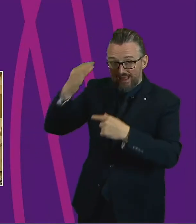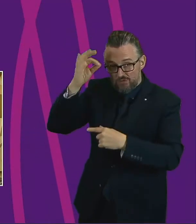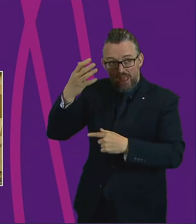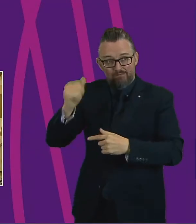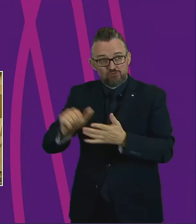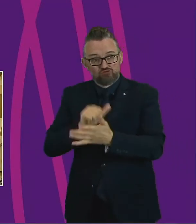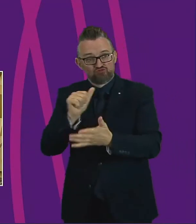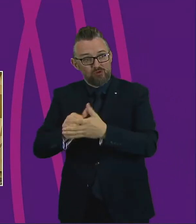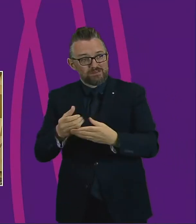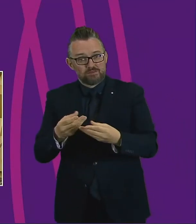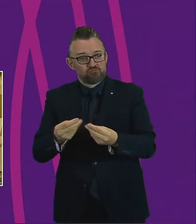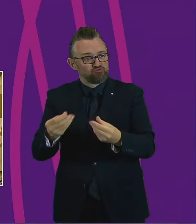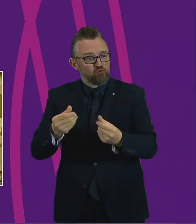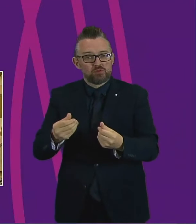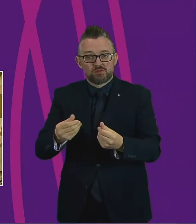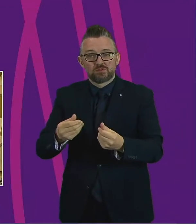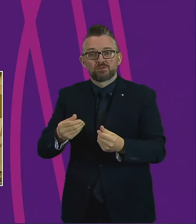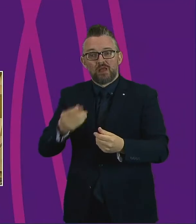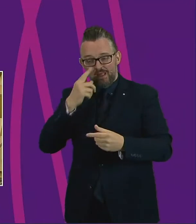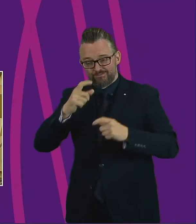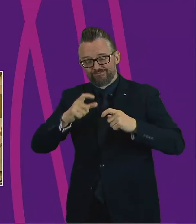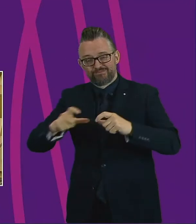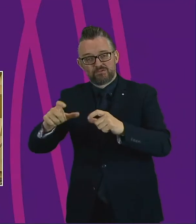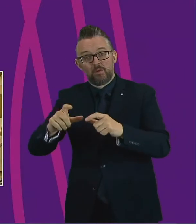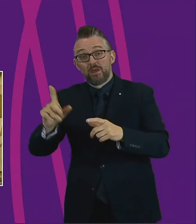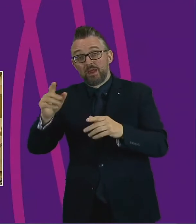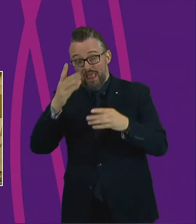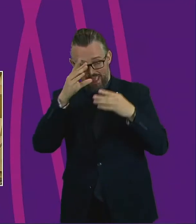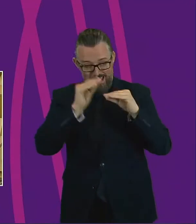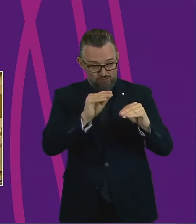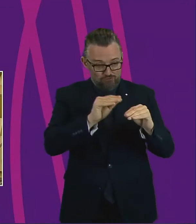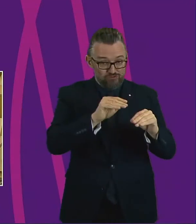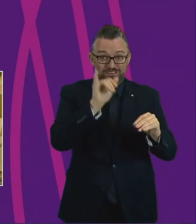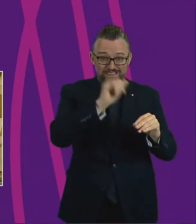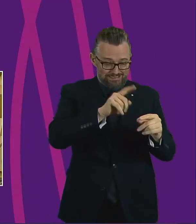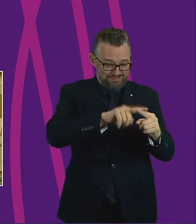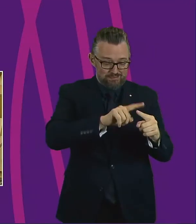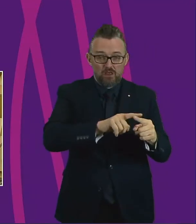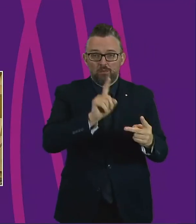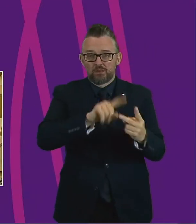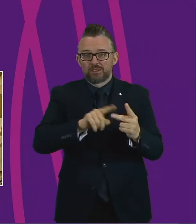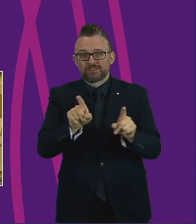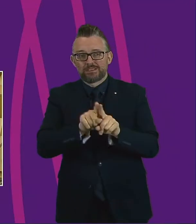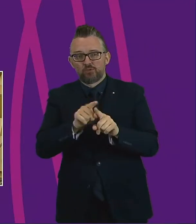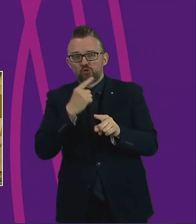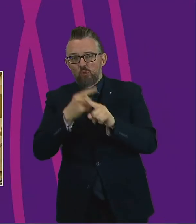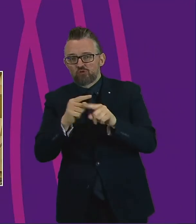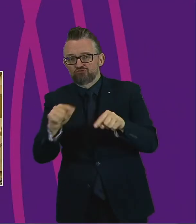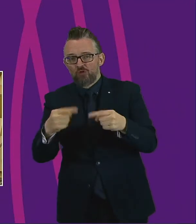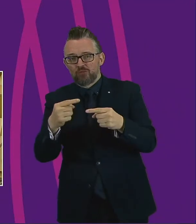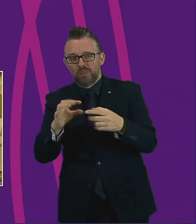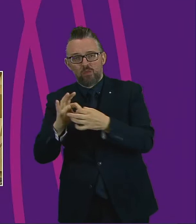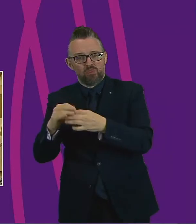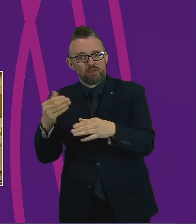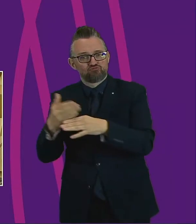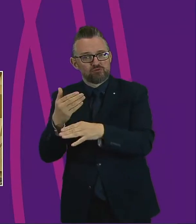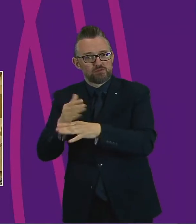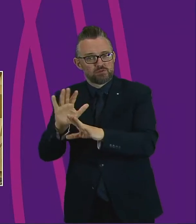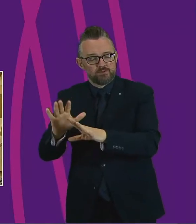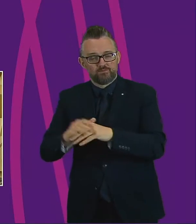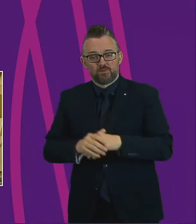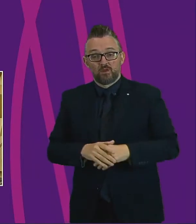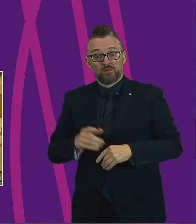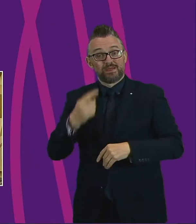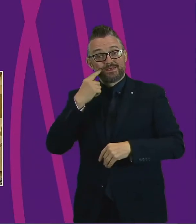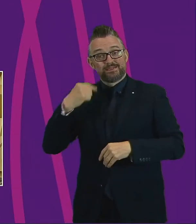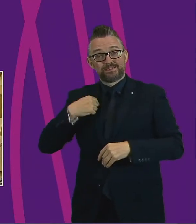get through this crisis, and we will do that on not just education but in all aspects of the challenges we're facing. I've just talked about money we